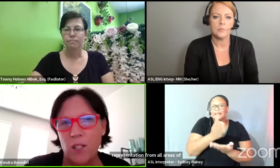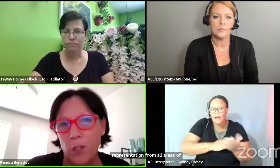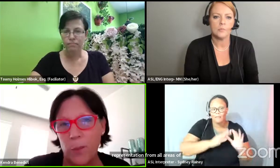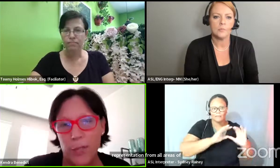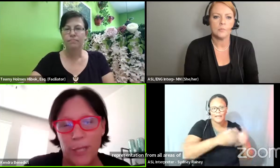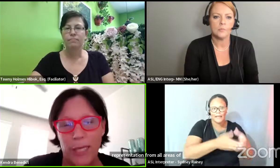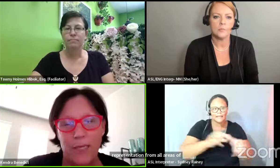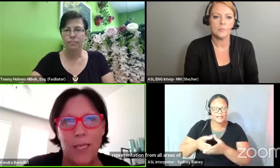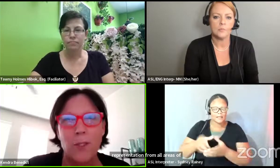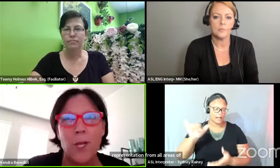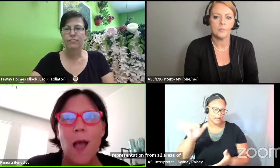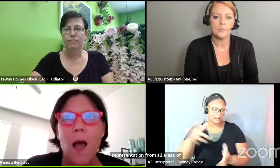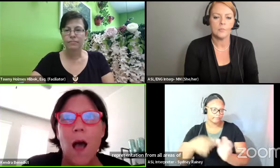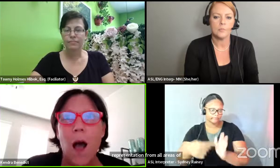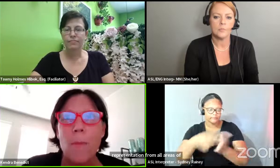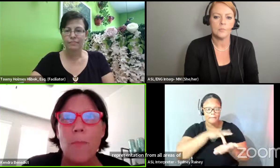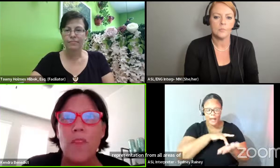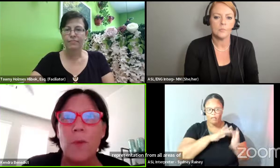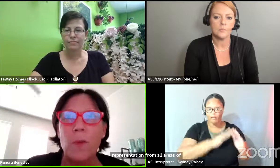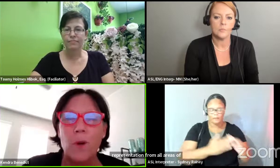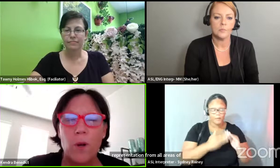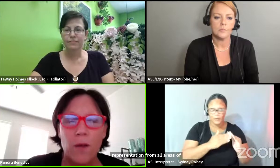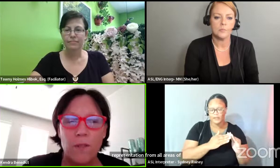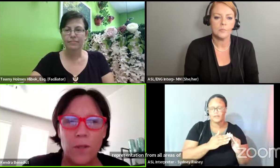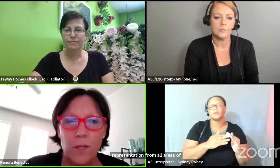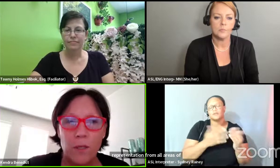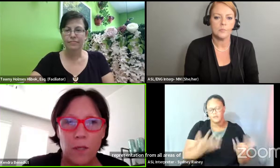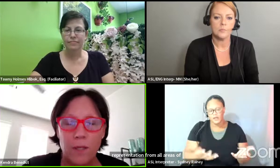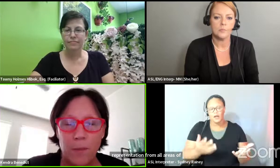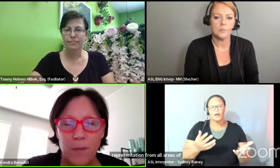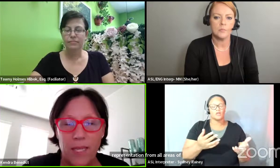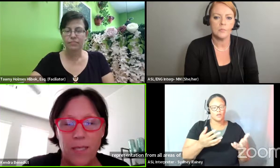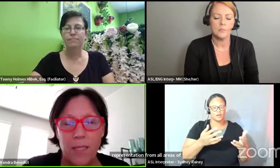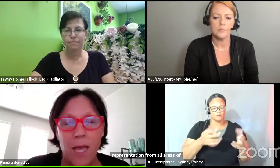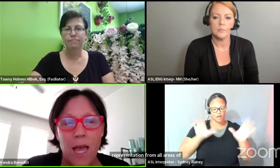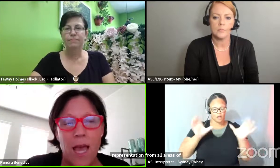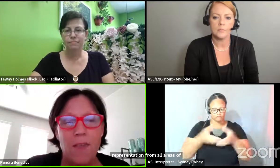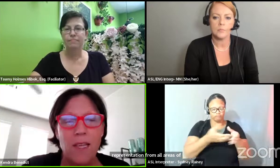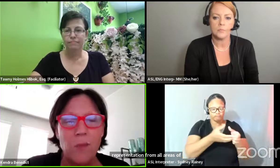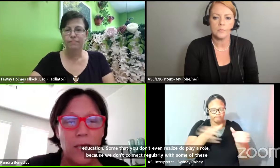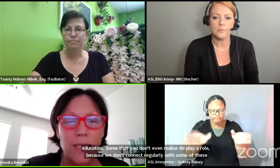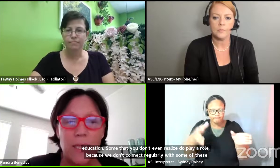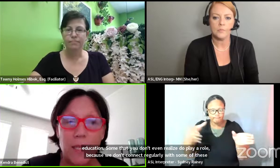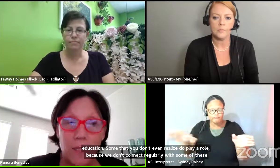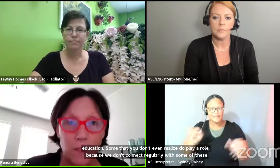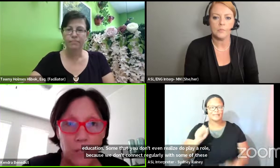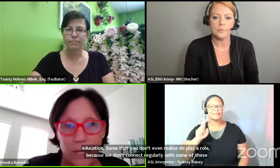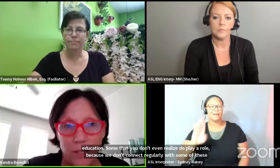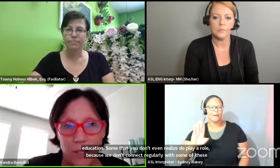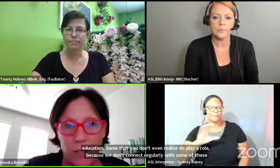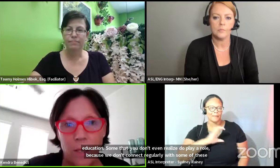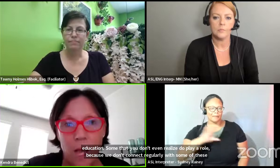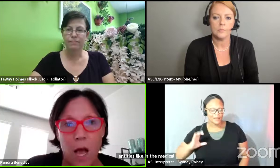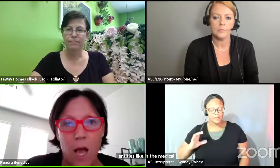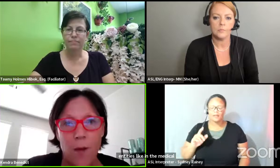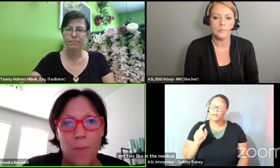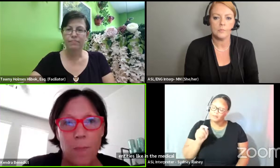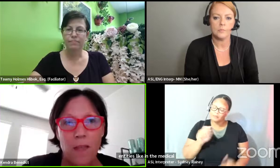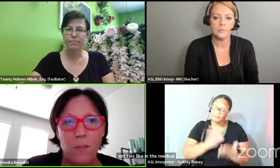like in the medical community and such. But then we broke off into our subcommittees and that's where it did get a little